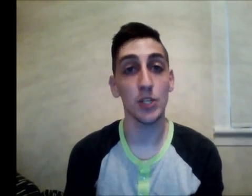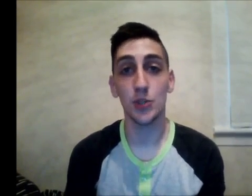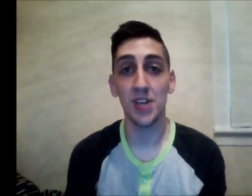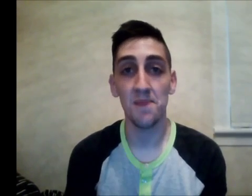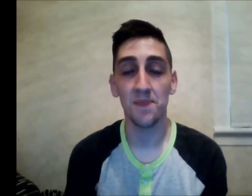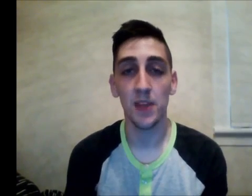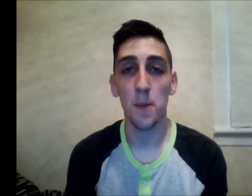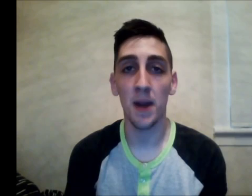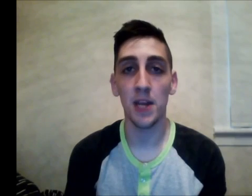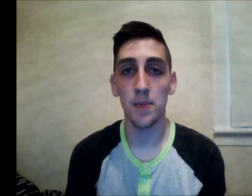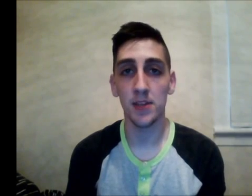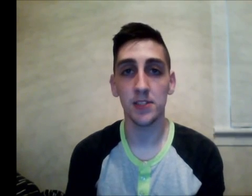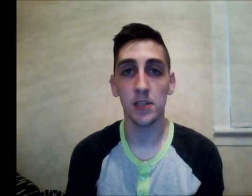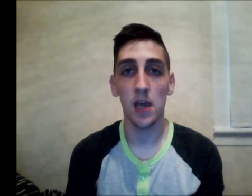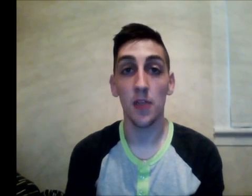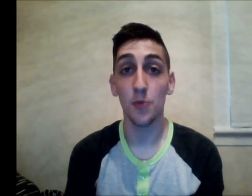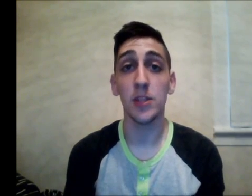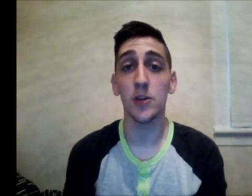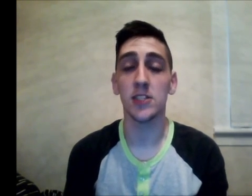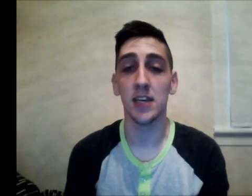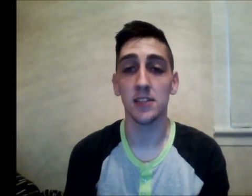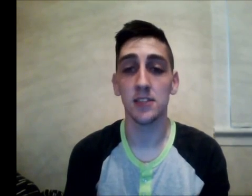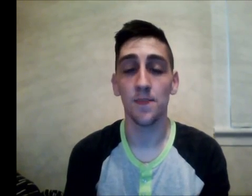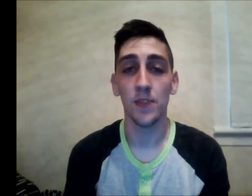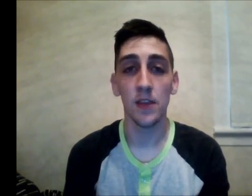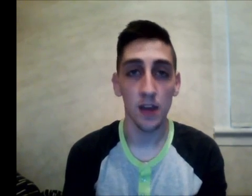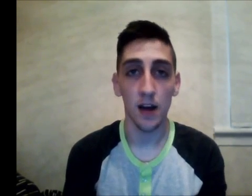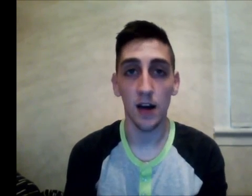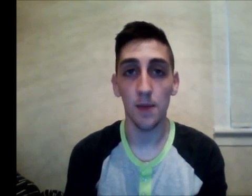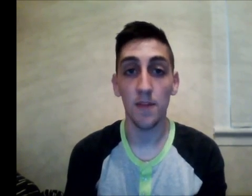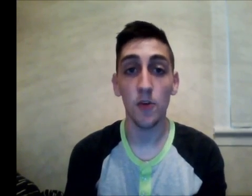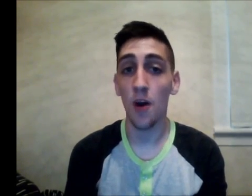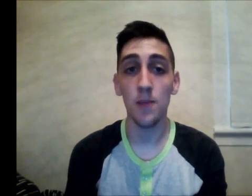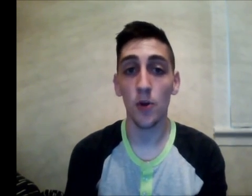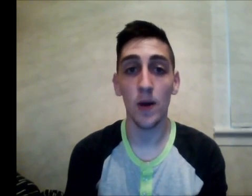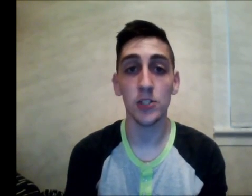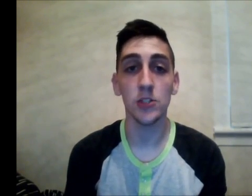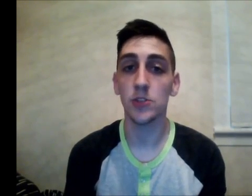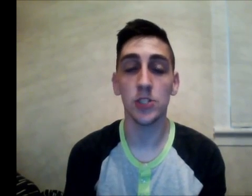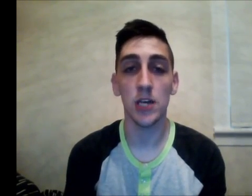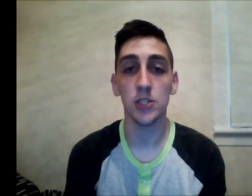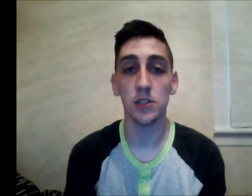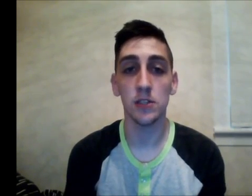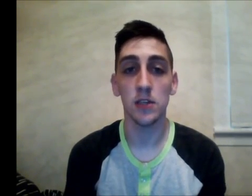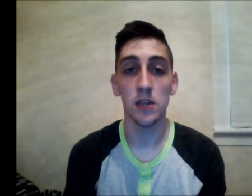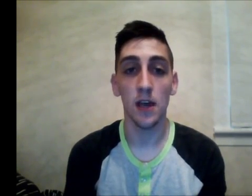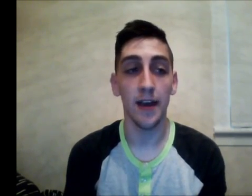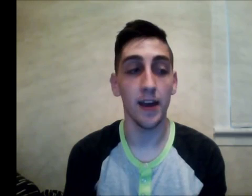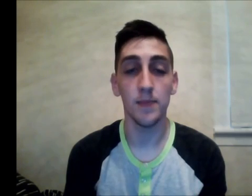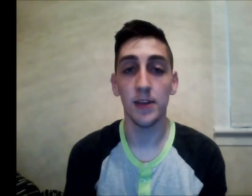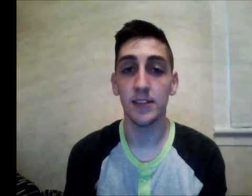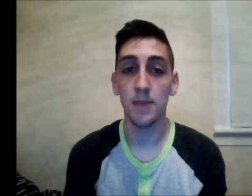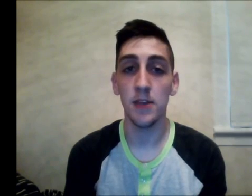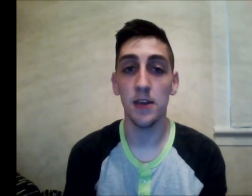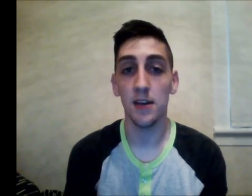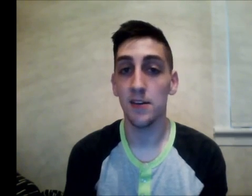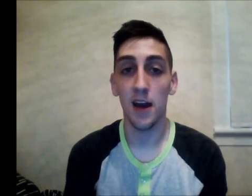your name? My name is. The really good signs. If you've got any more questions or suggestions, send me an